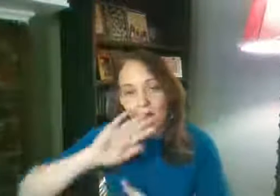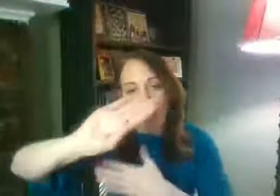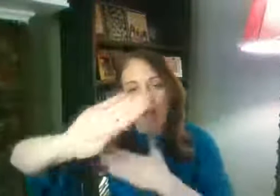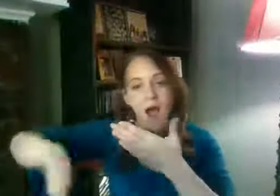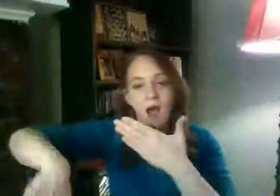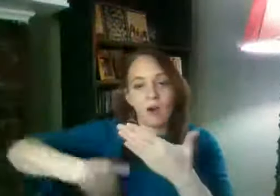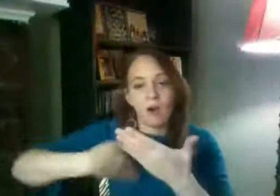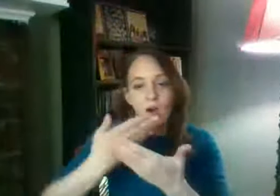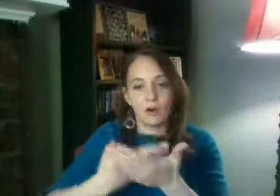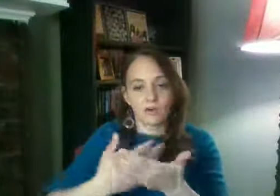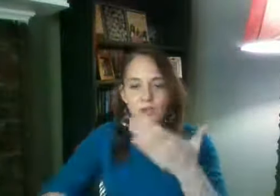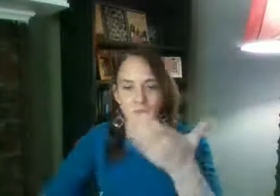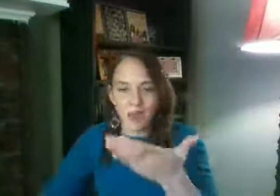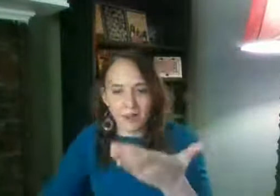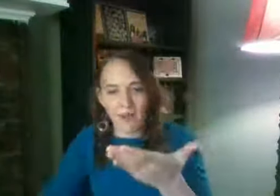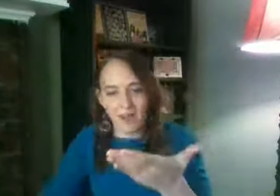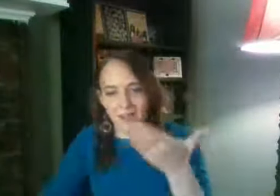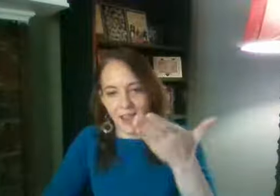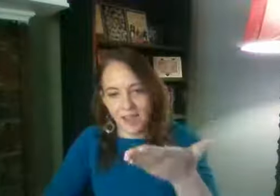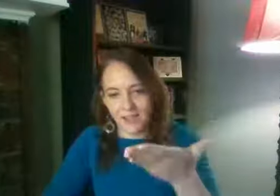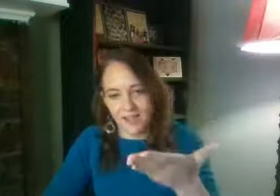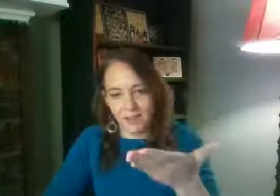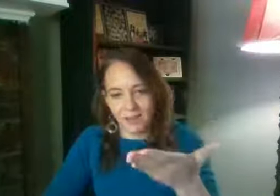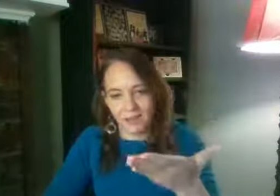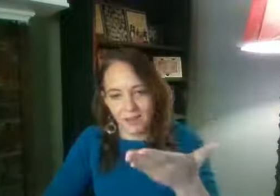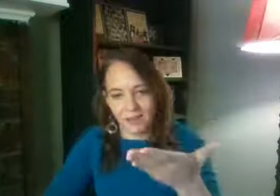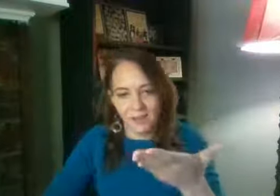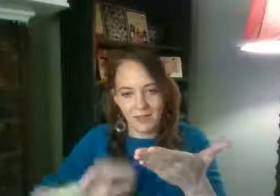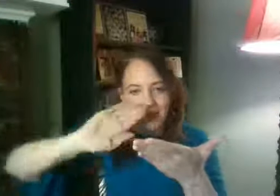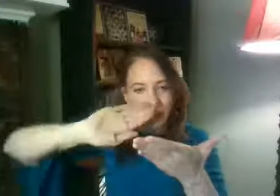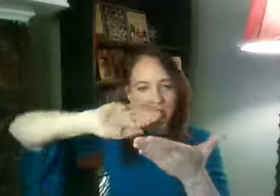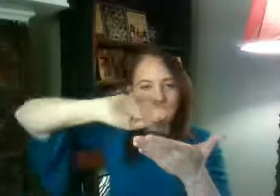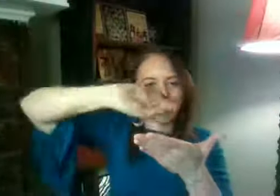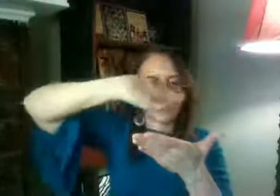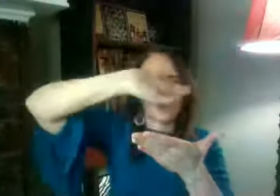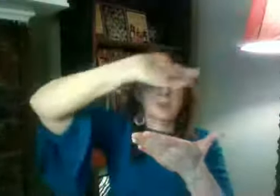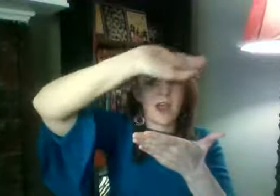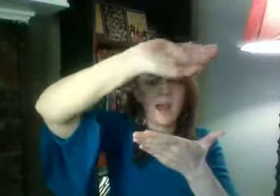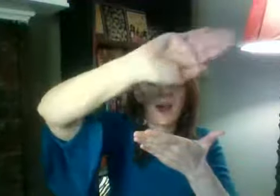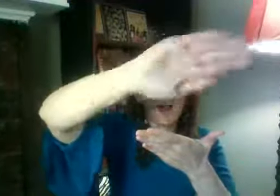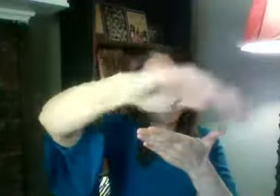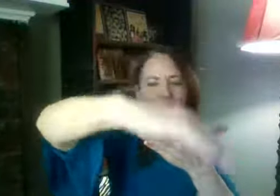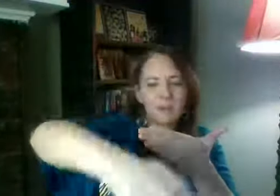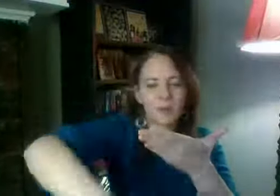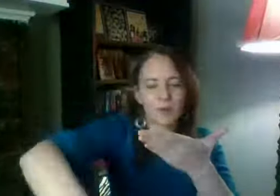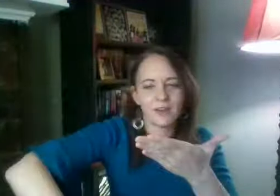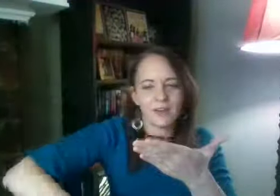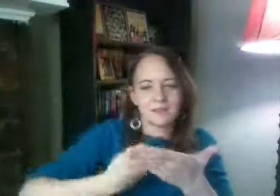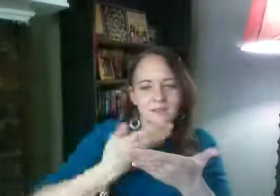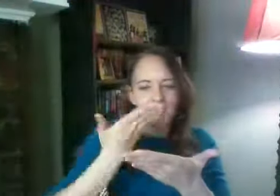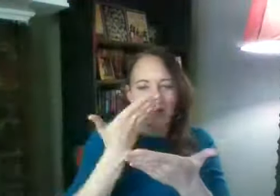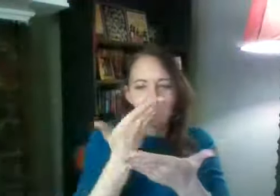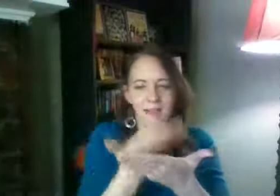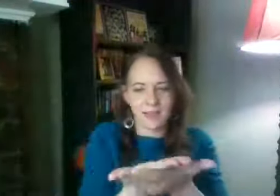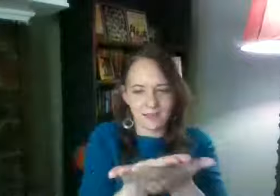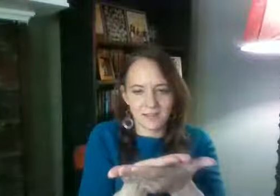Ve'al on all. So your non-dominant hands hangs out here in the middle. And your other one scoops everything around it and